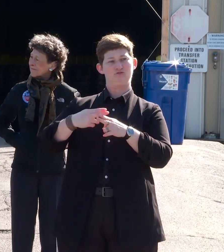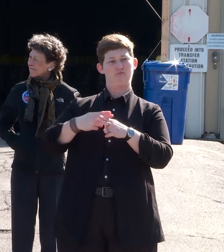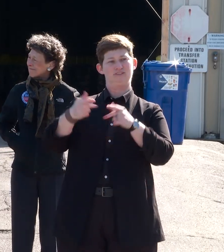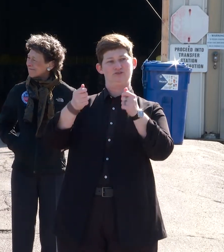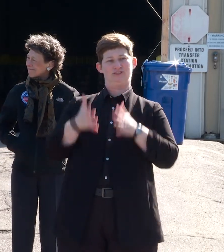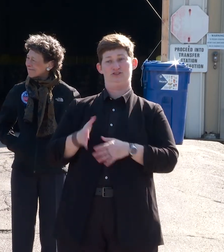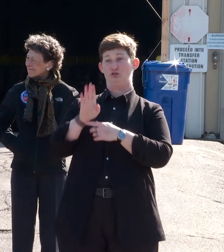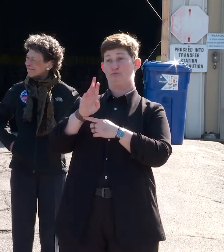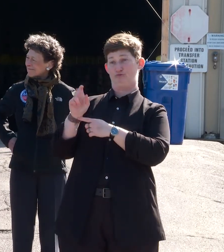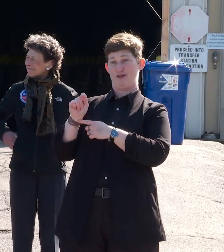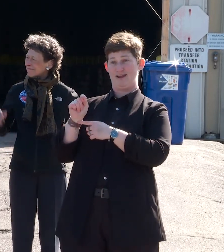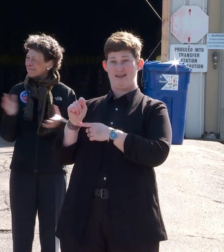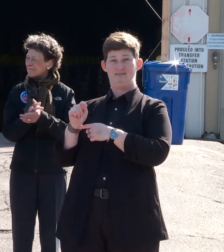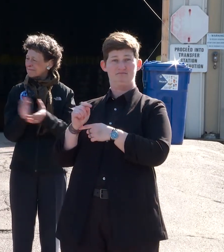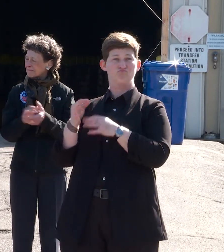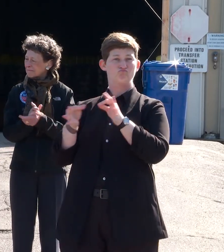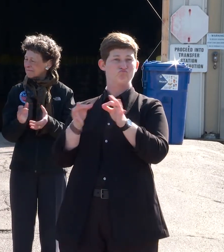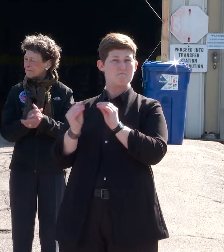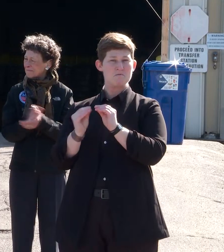this.